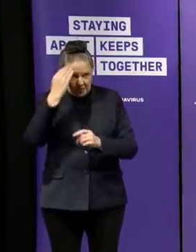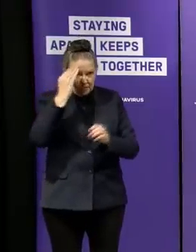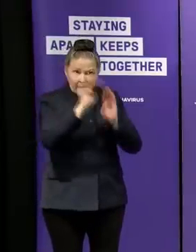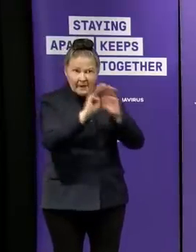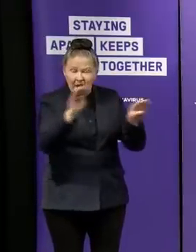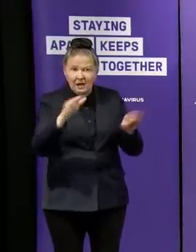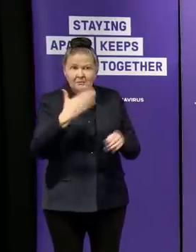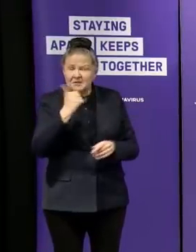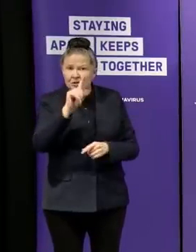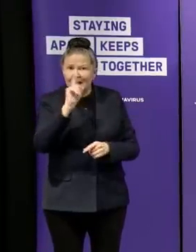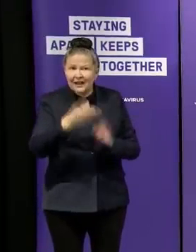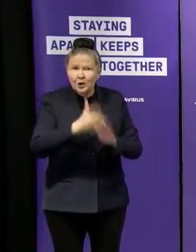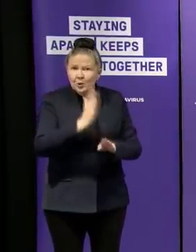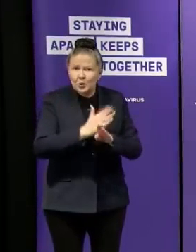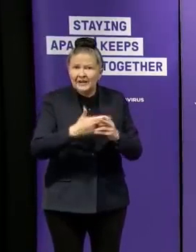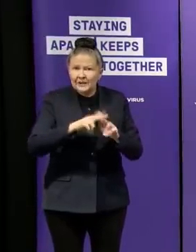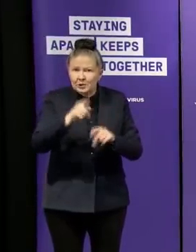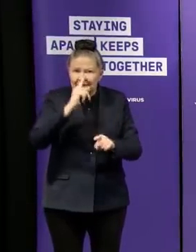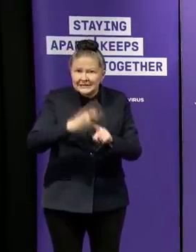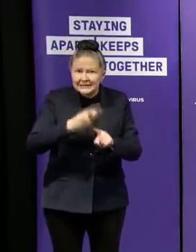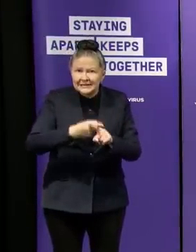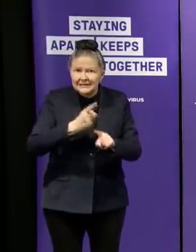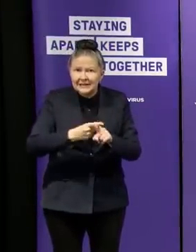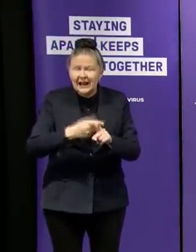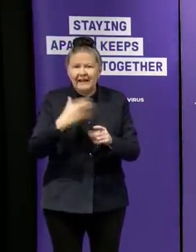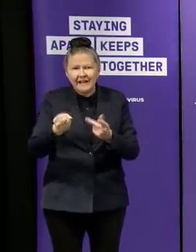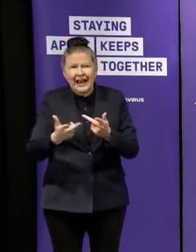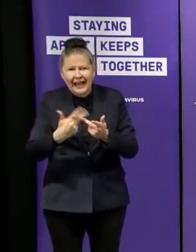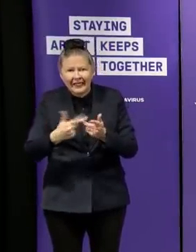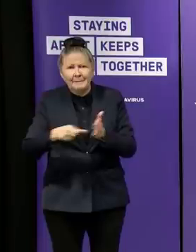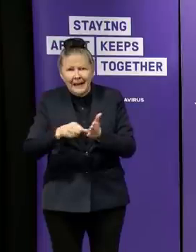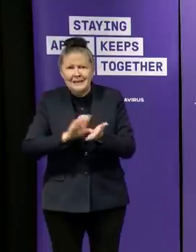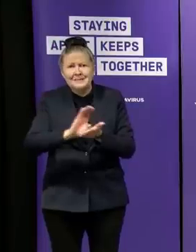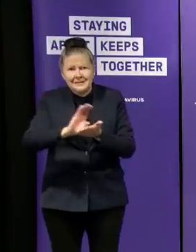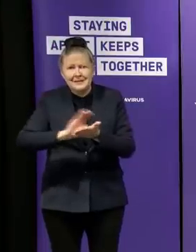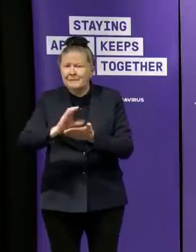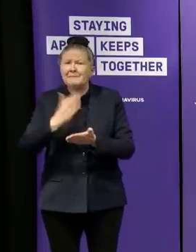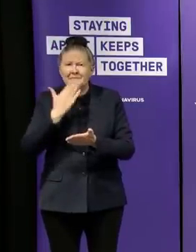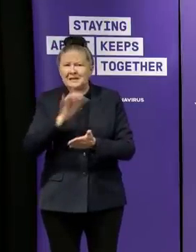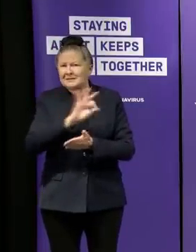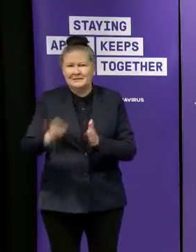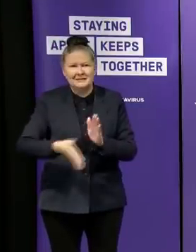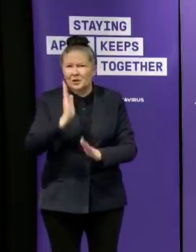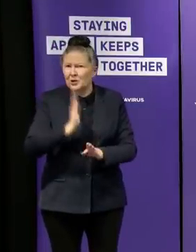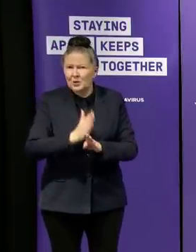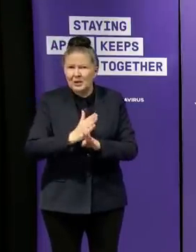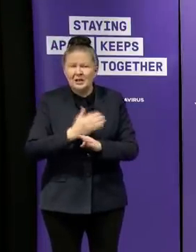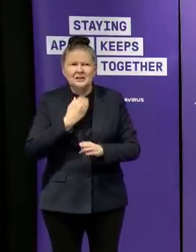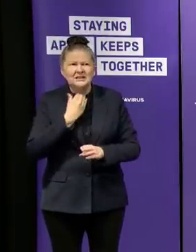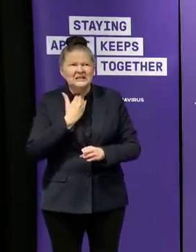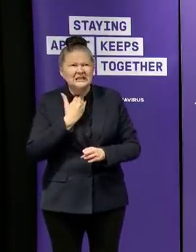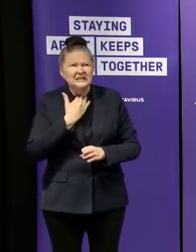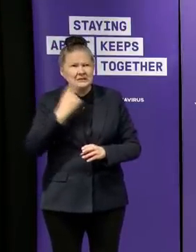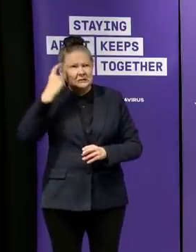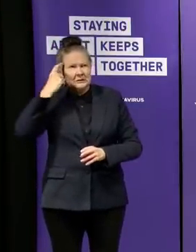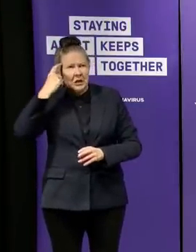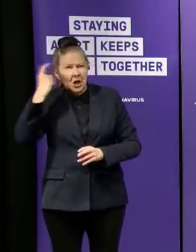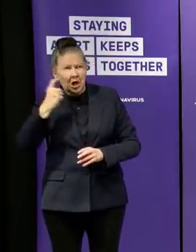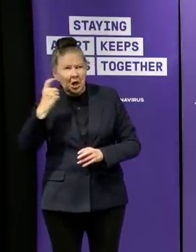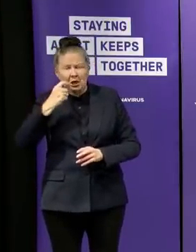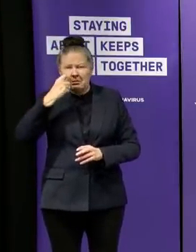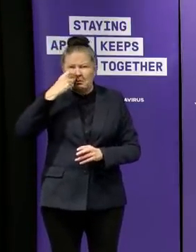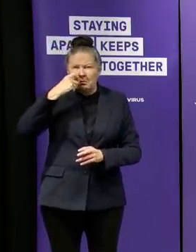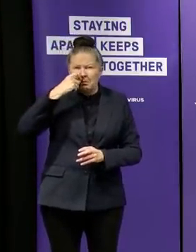are alternative sources of income. We'll look after you. We'll take care of you. You just can't go to work if you've got a sniffle, a scratchy throat, a headache, loss